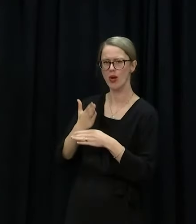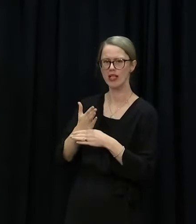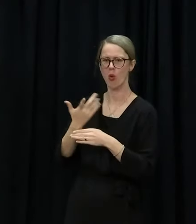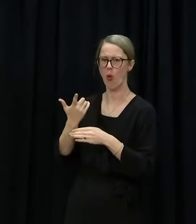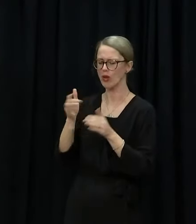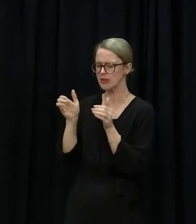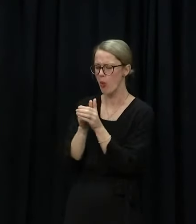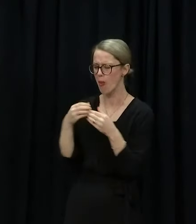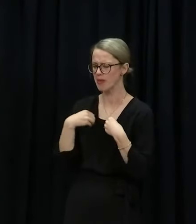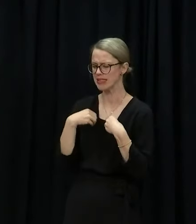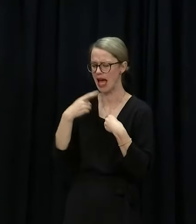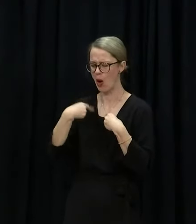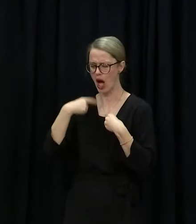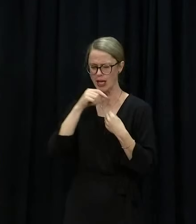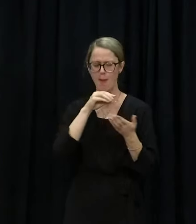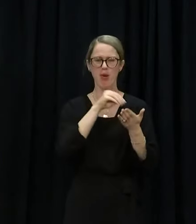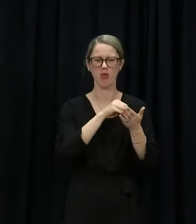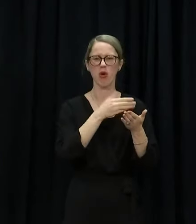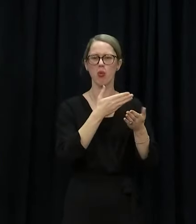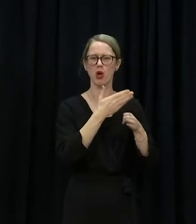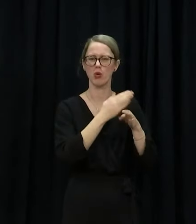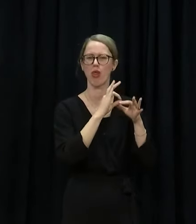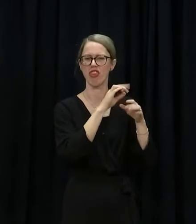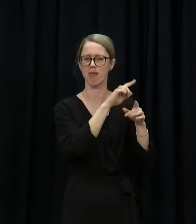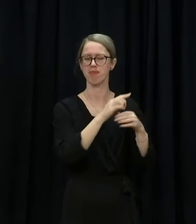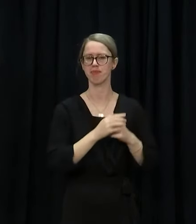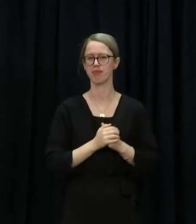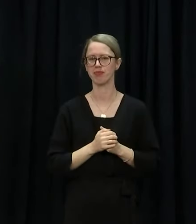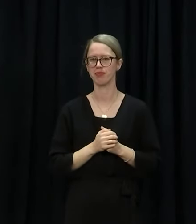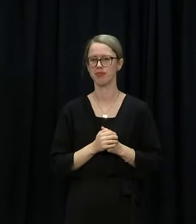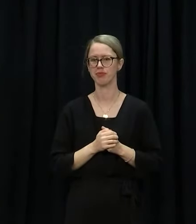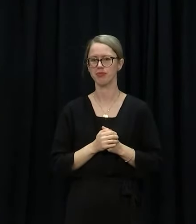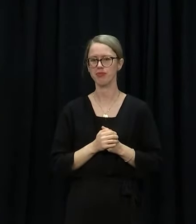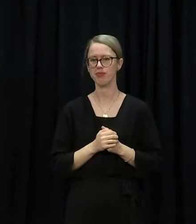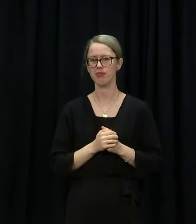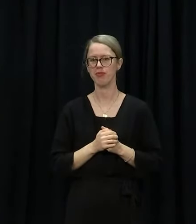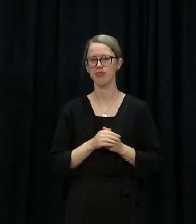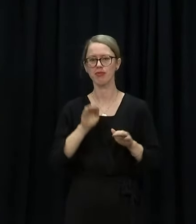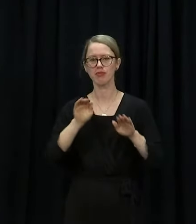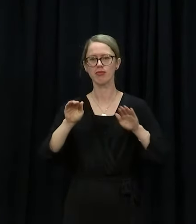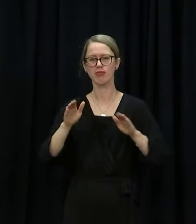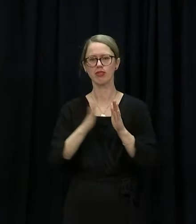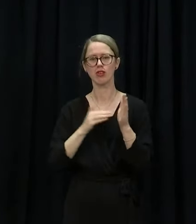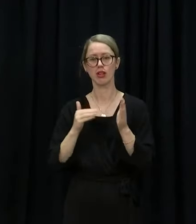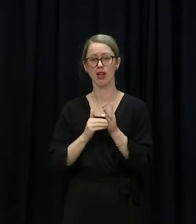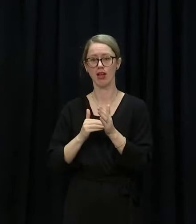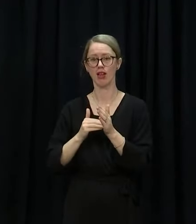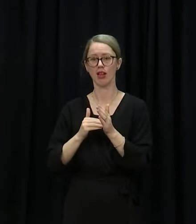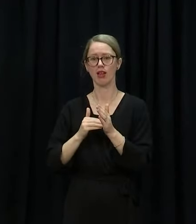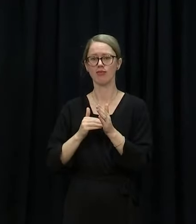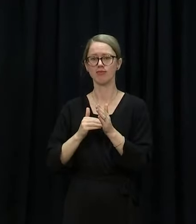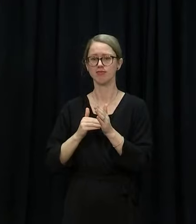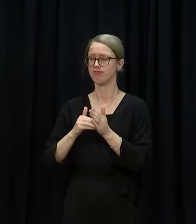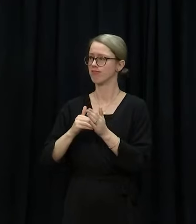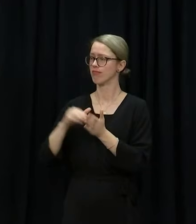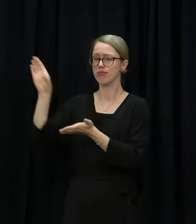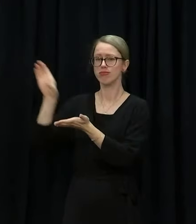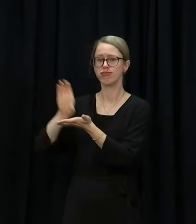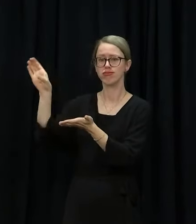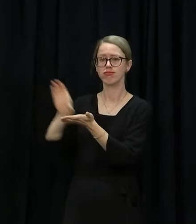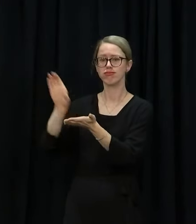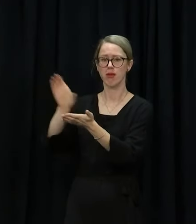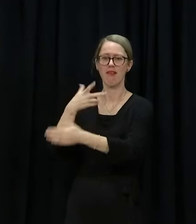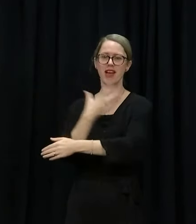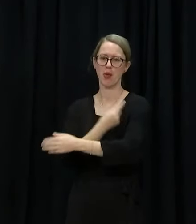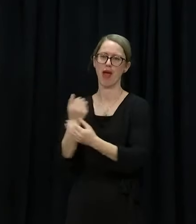fit that criteria. On that note, I also want to assure New Zealanders that our vaccine supply chain continues to operate well, with the